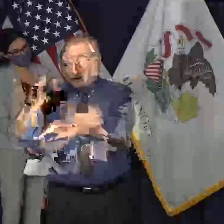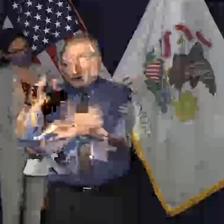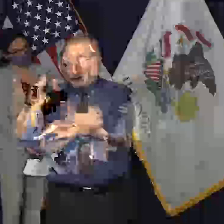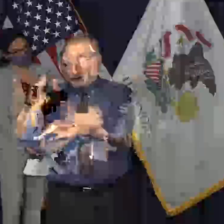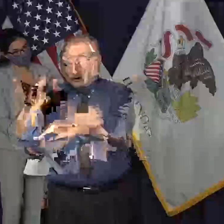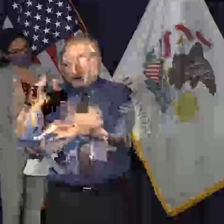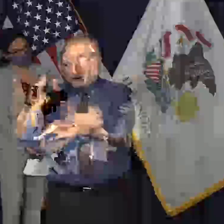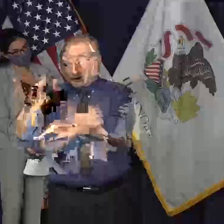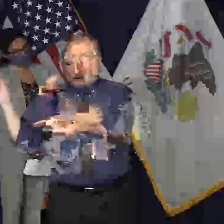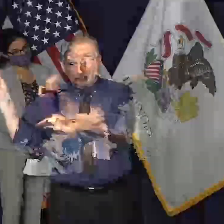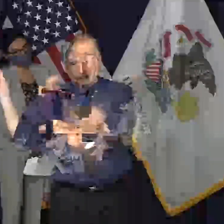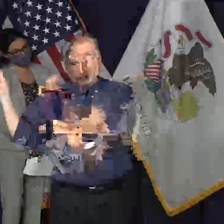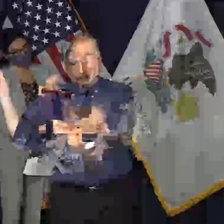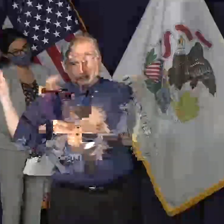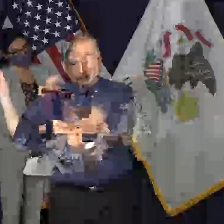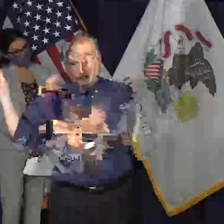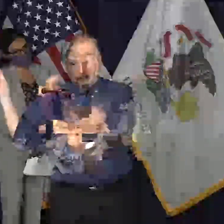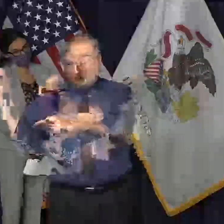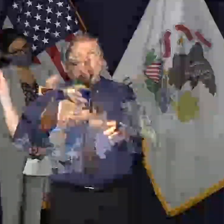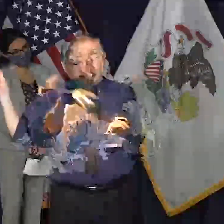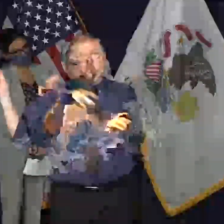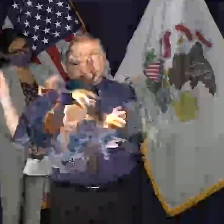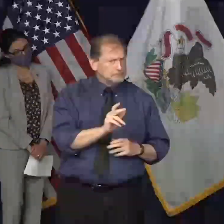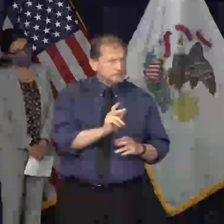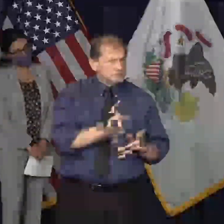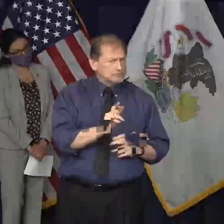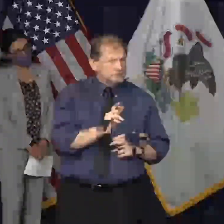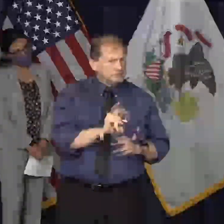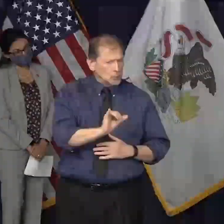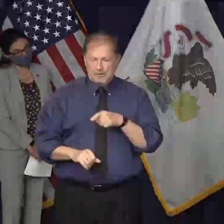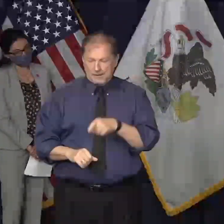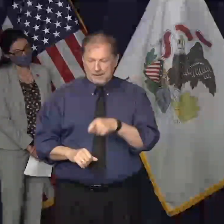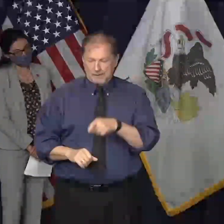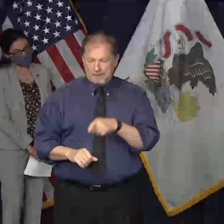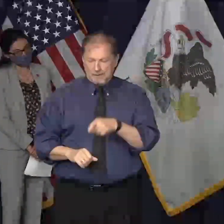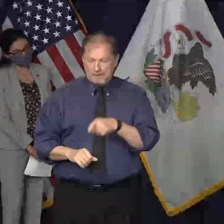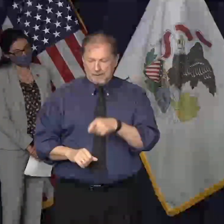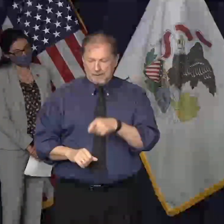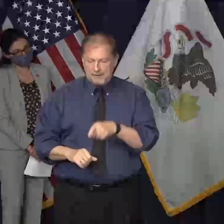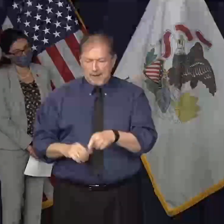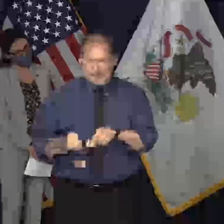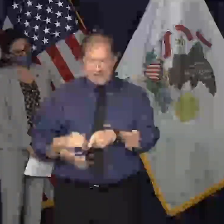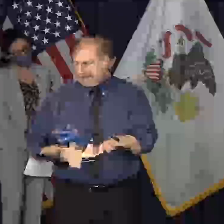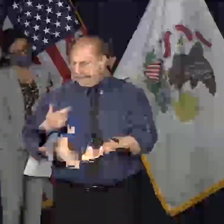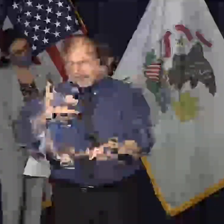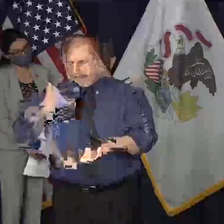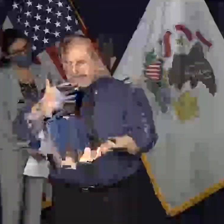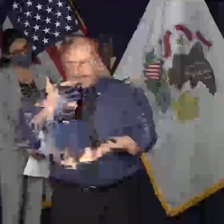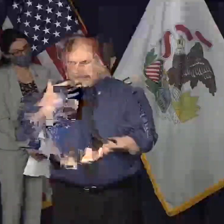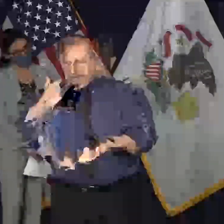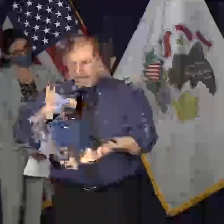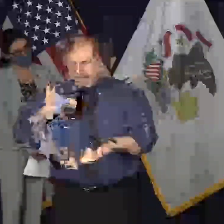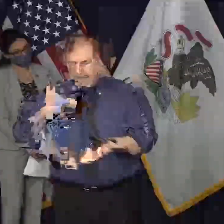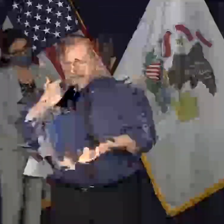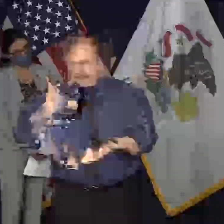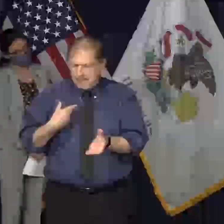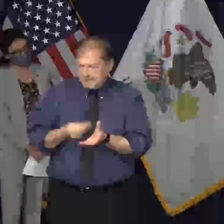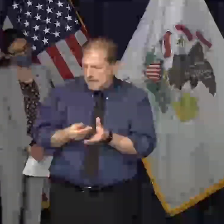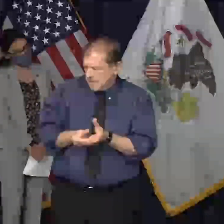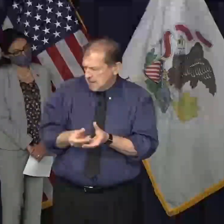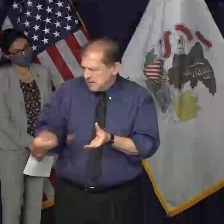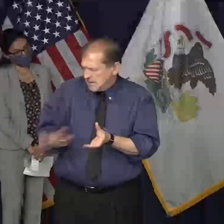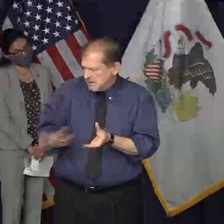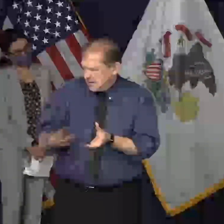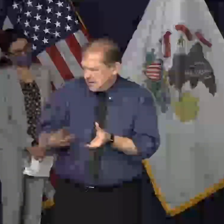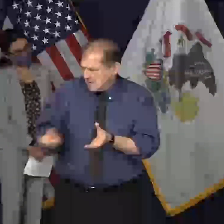community. That's everything from emergency funds to provide food and necessities to enrollment in SNAP and